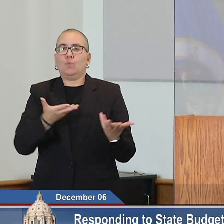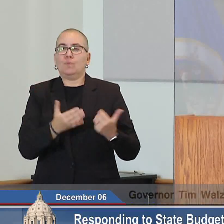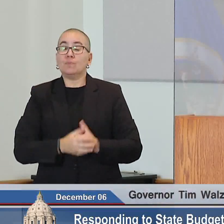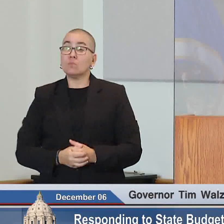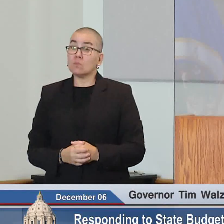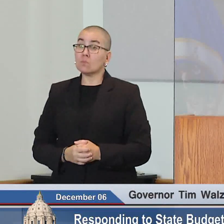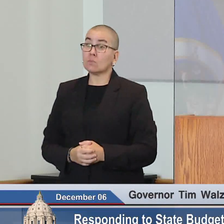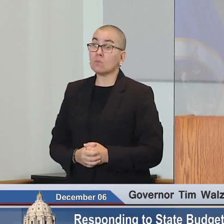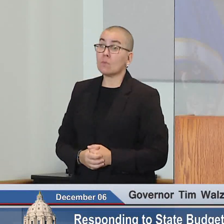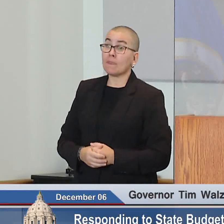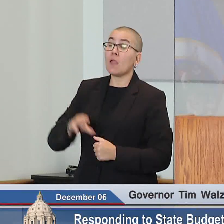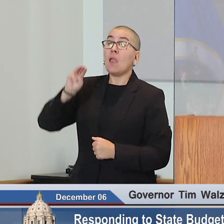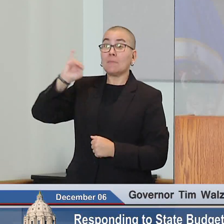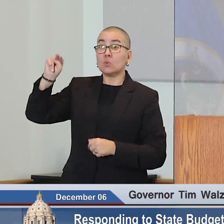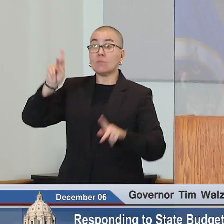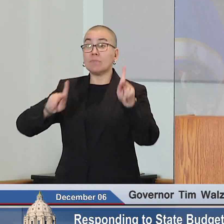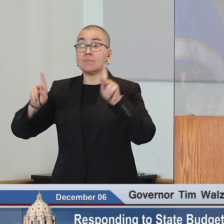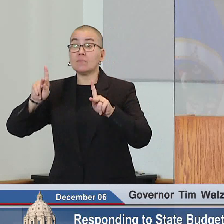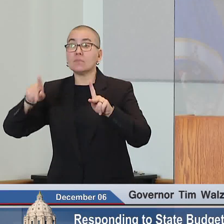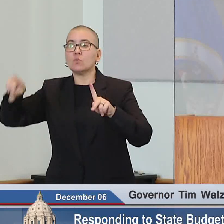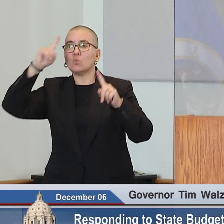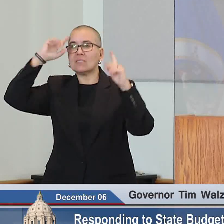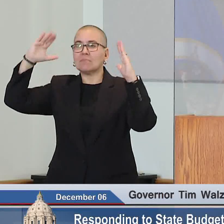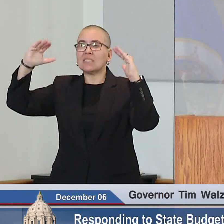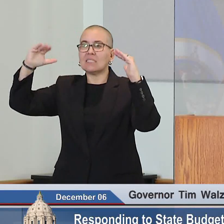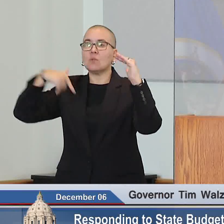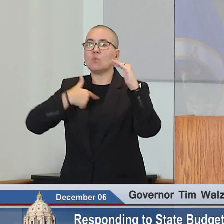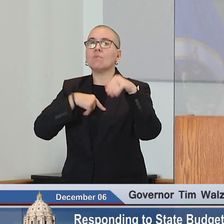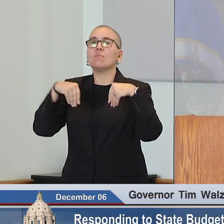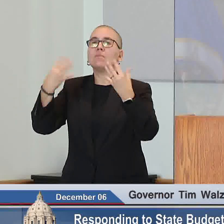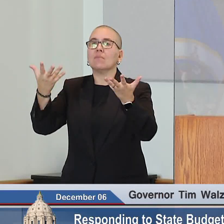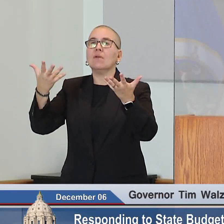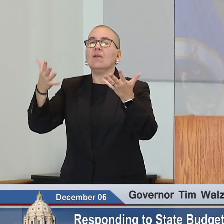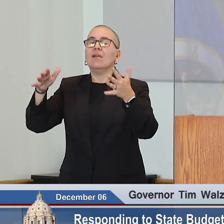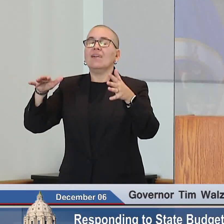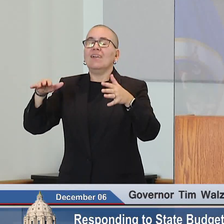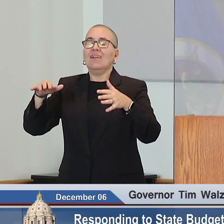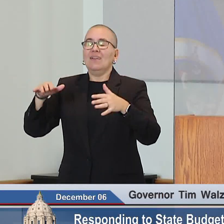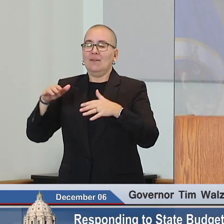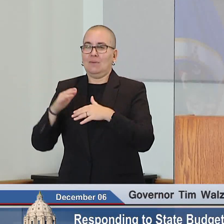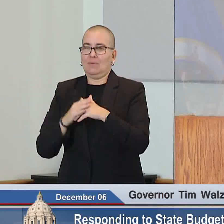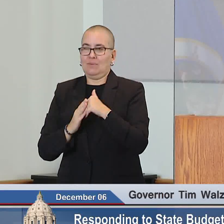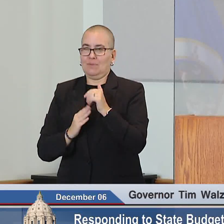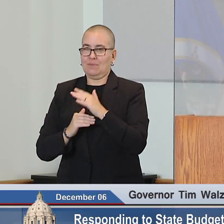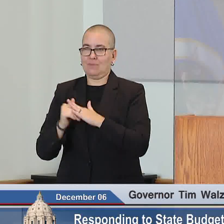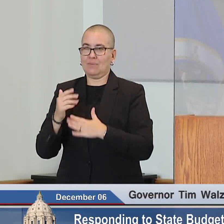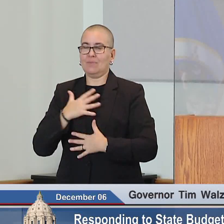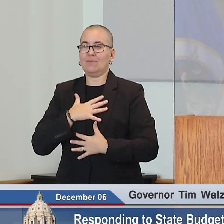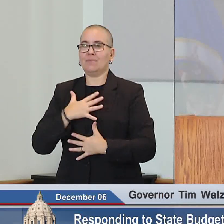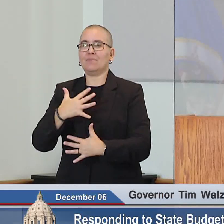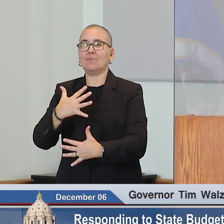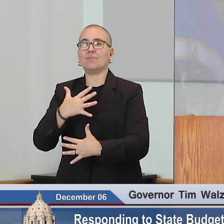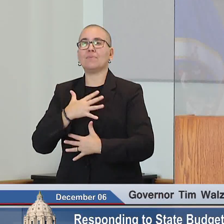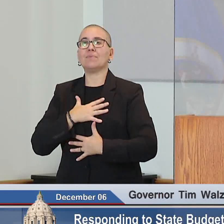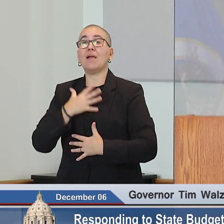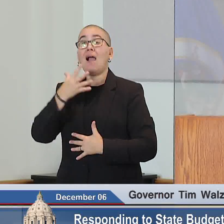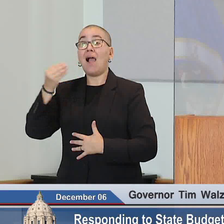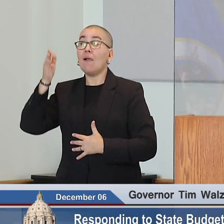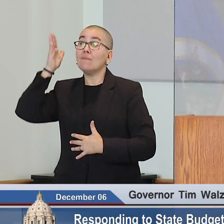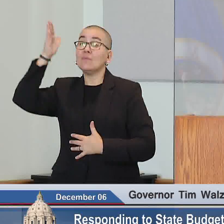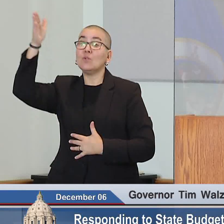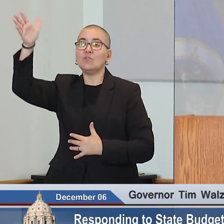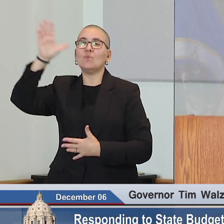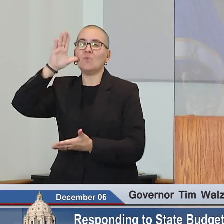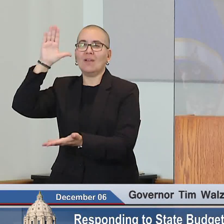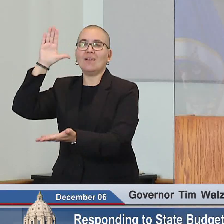expectation that we deliver immediate relief to them and then long-term reduction in cost to middle-class folks. Again, I'll go back to talking to the